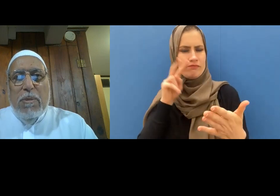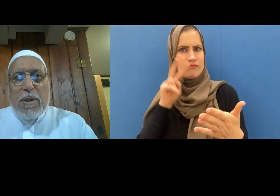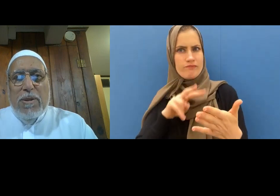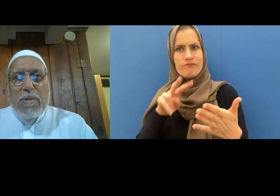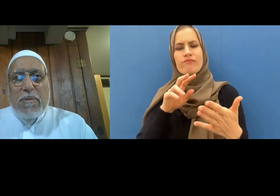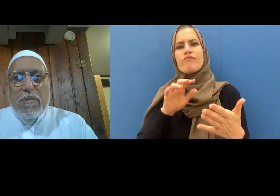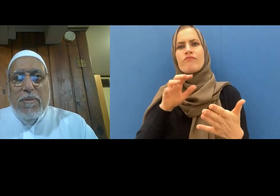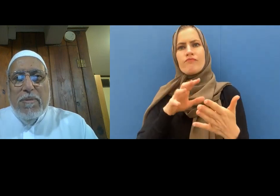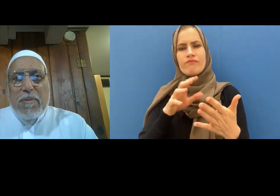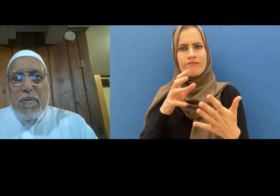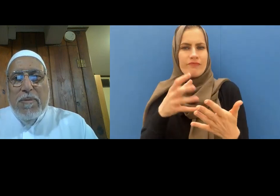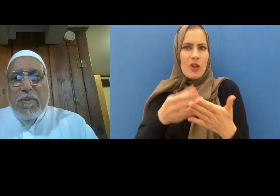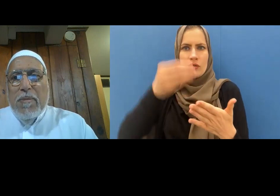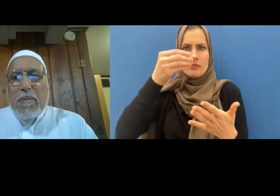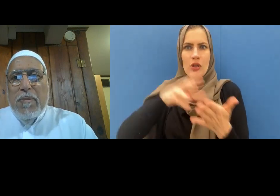benefit from it.